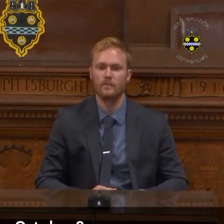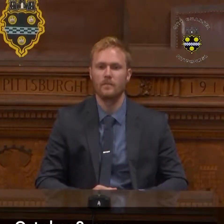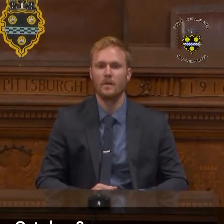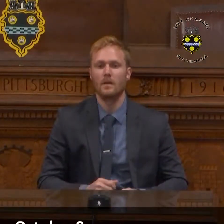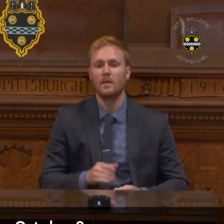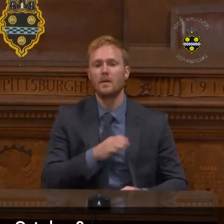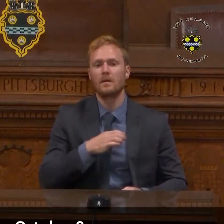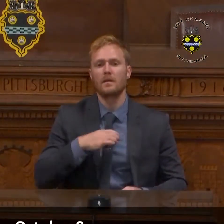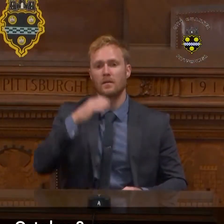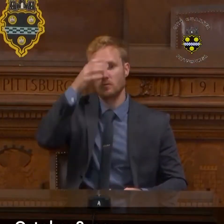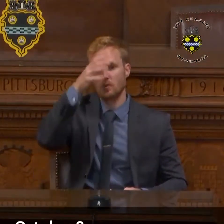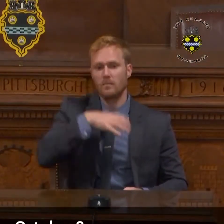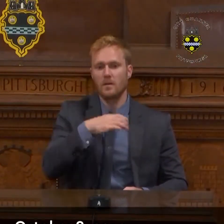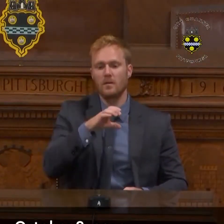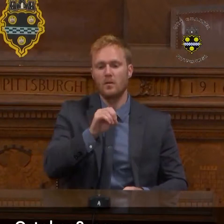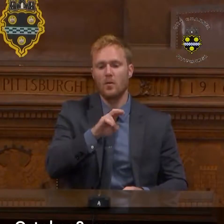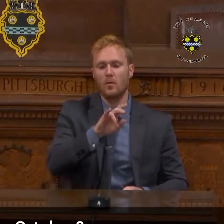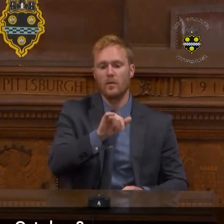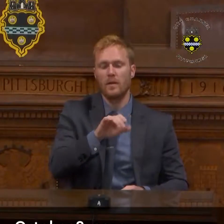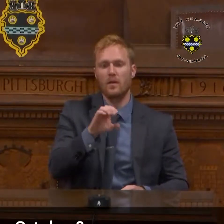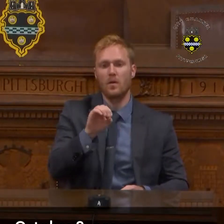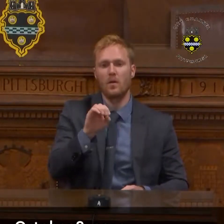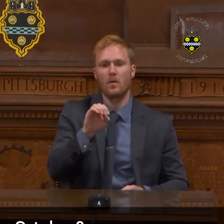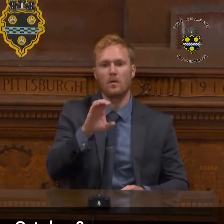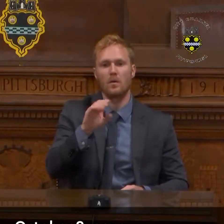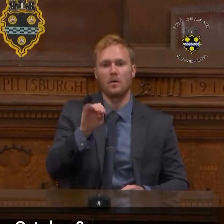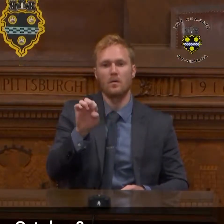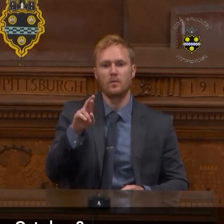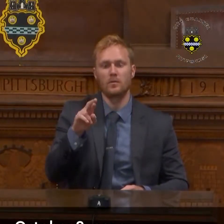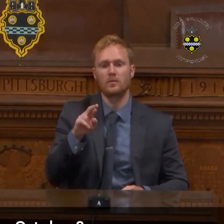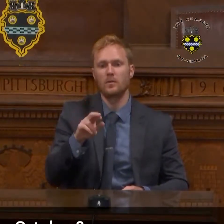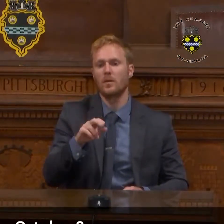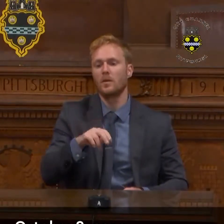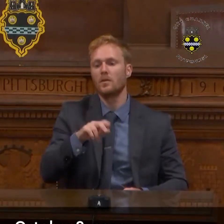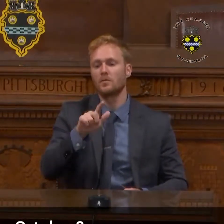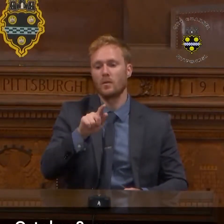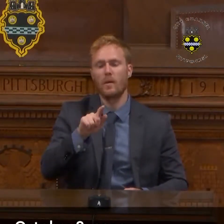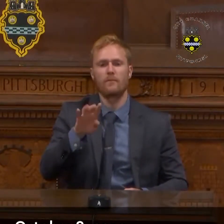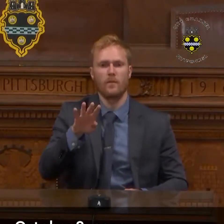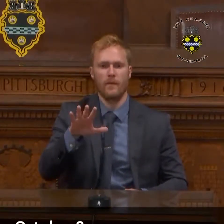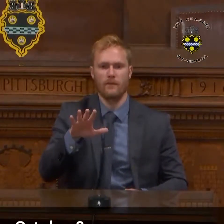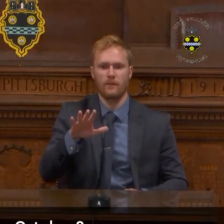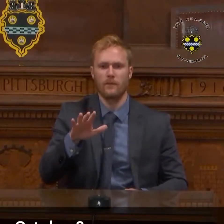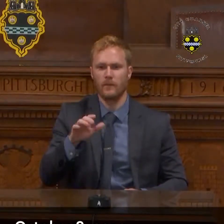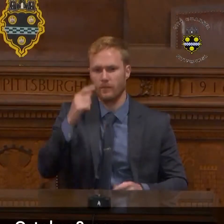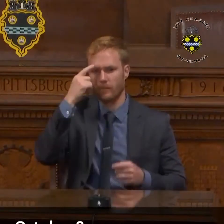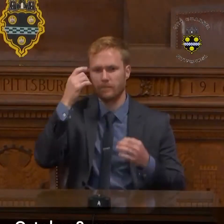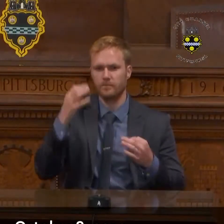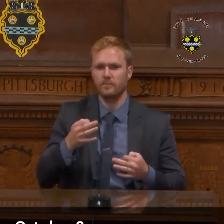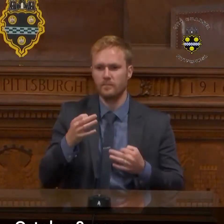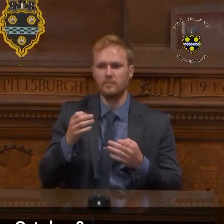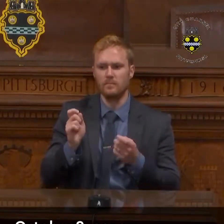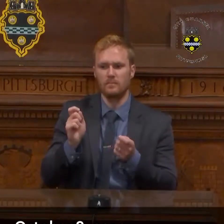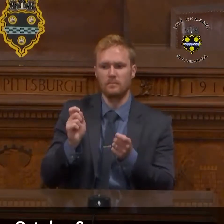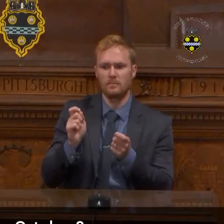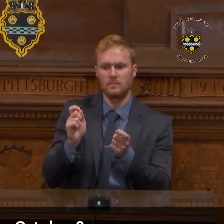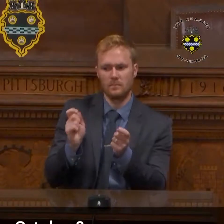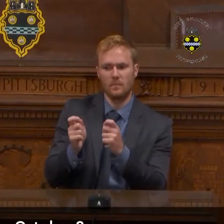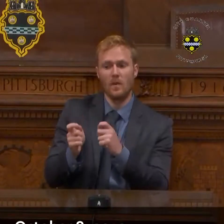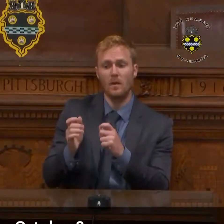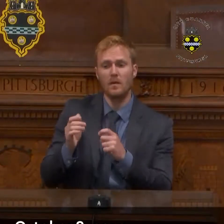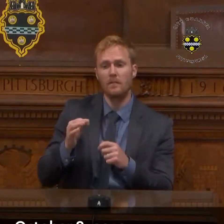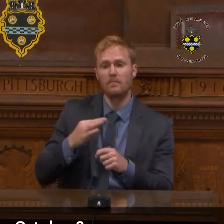Councilman Corey O'Connor presents Bill number 2145. Resolution adopting plan revision to the City